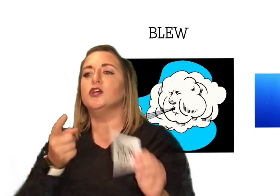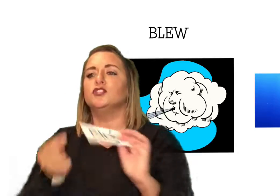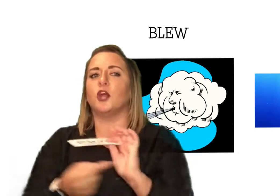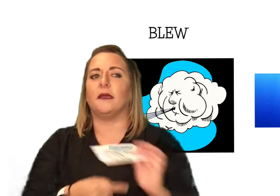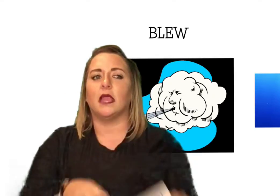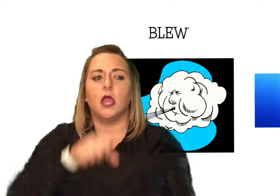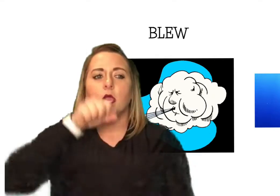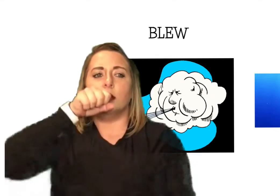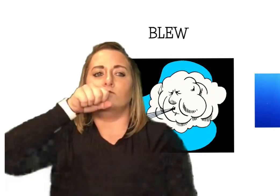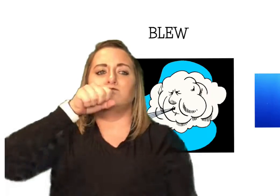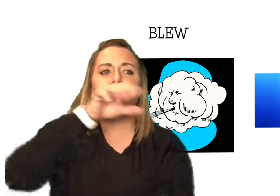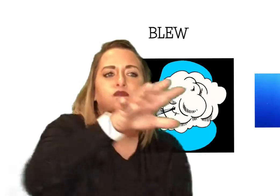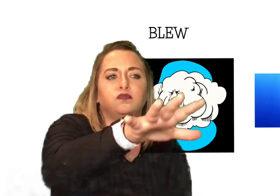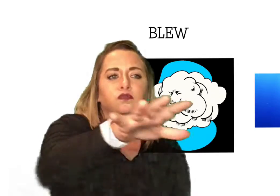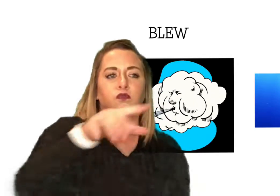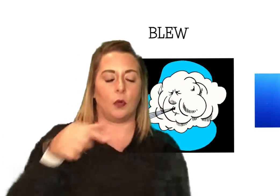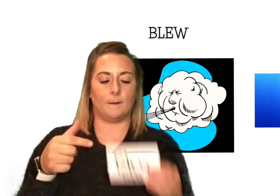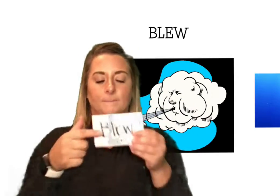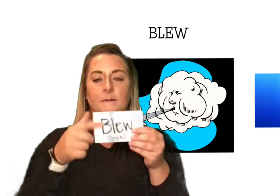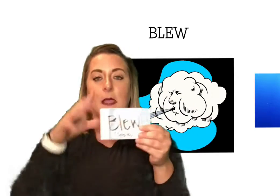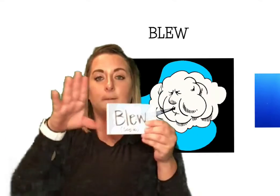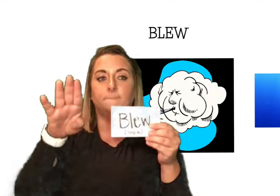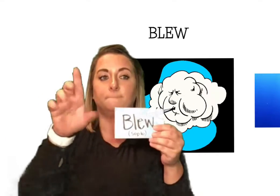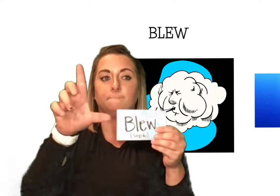Can you show me?